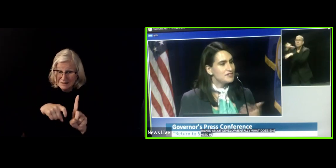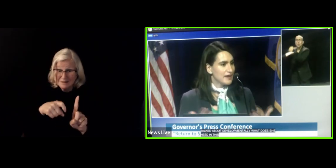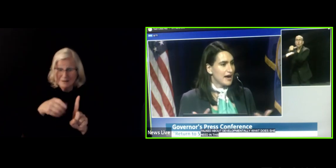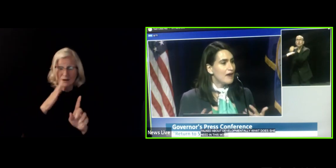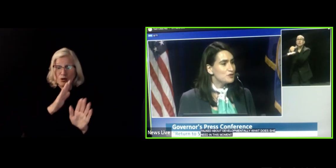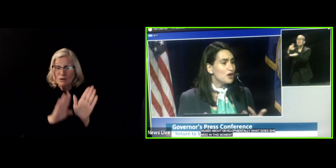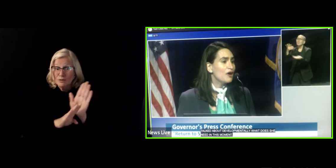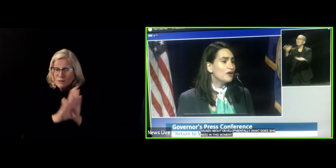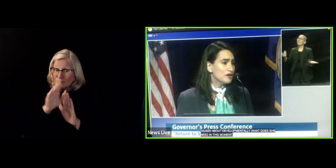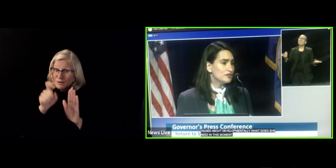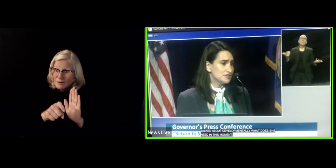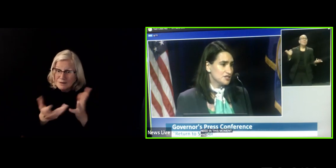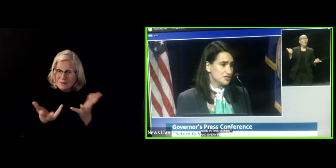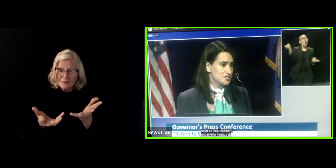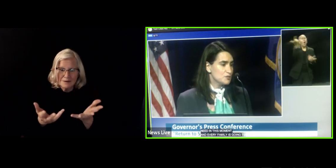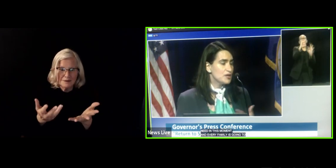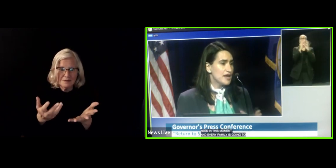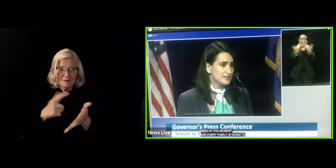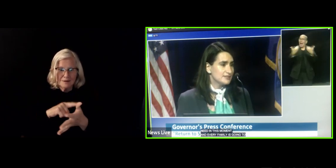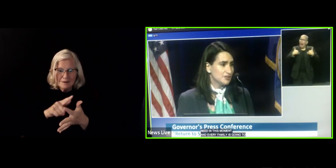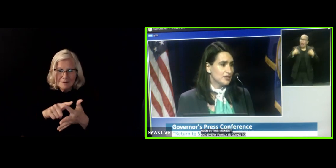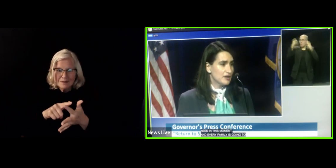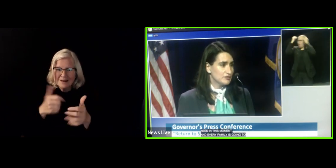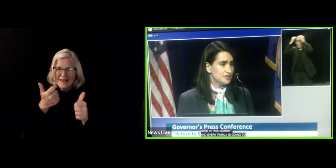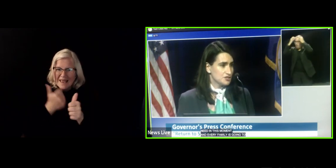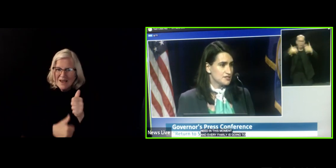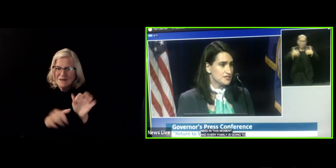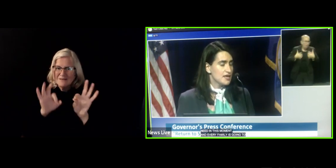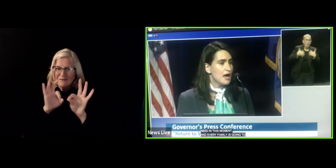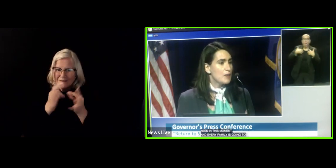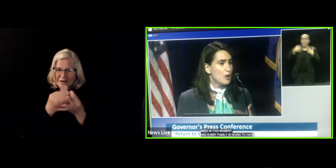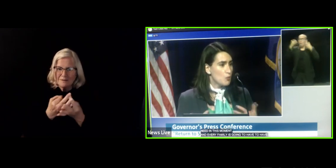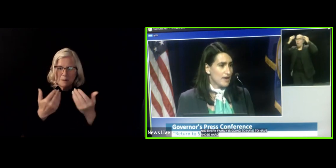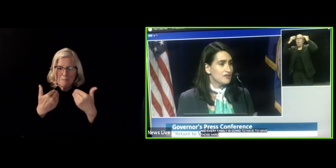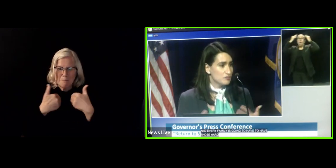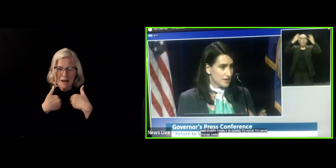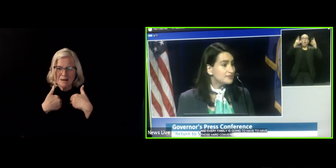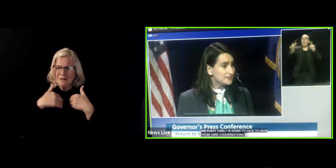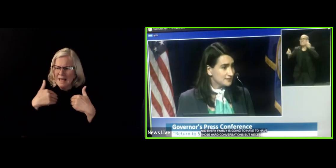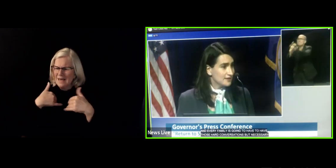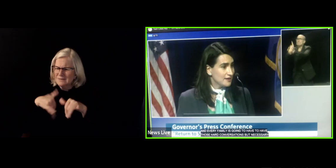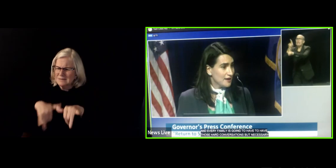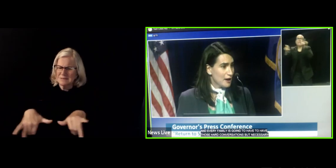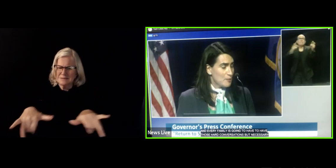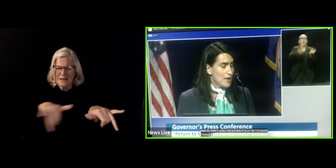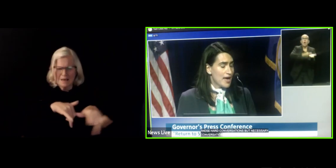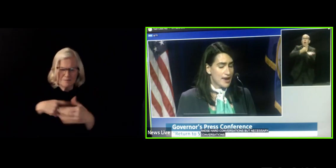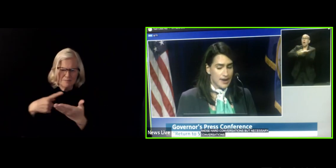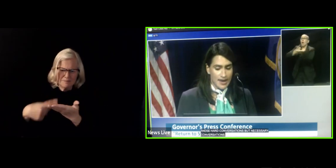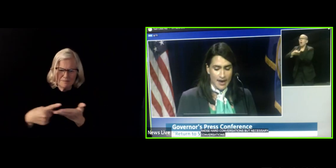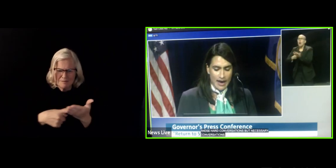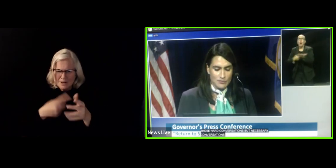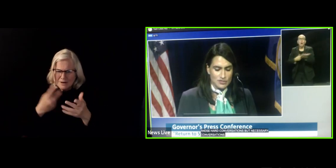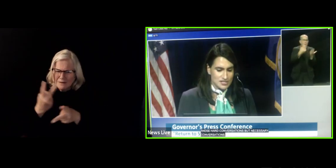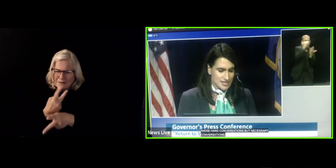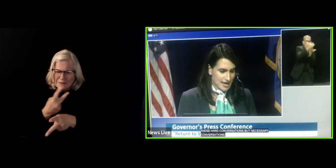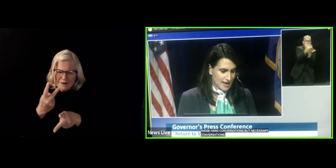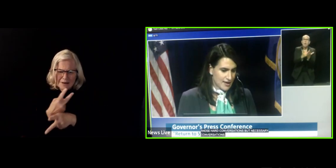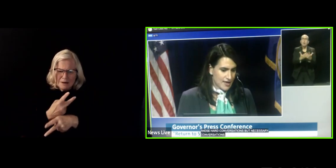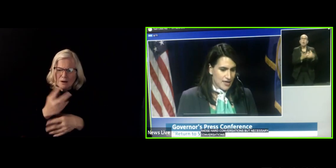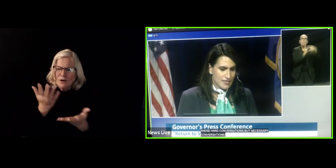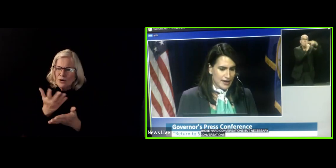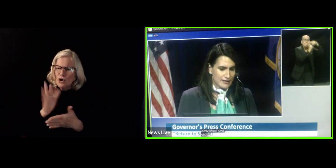to have those hard conversations, but necessary conversations about weighing the risks. And I would just